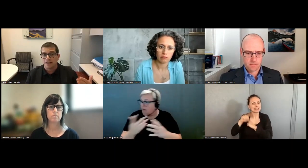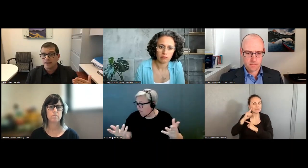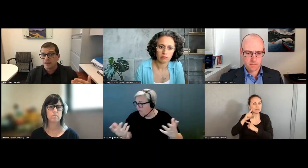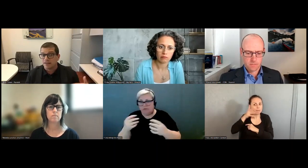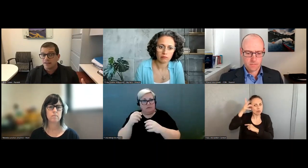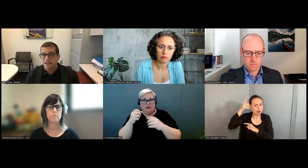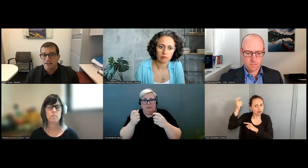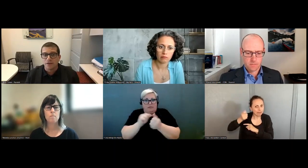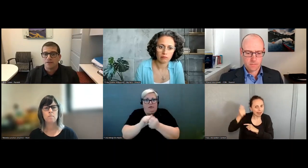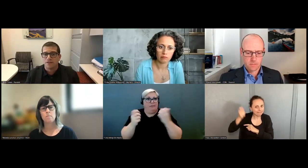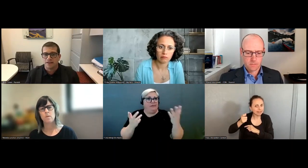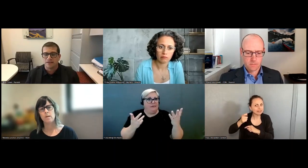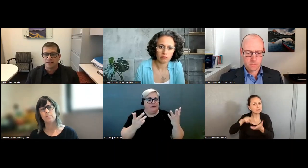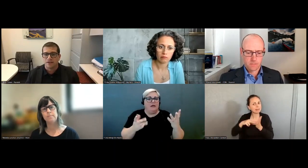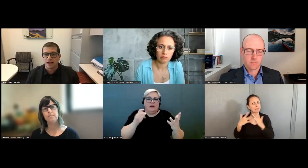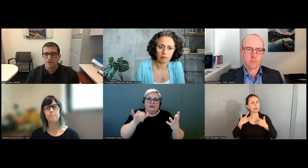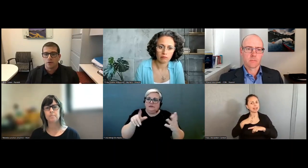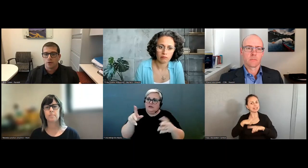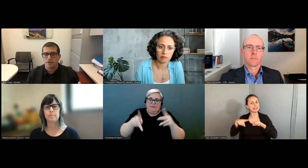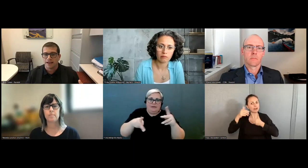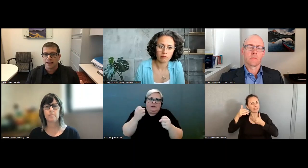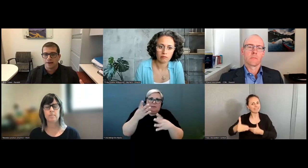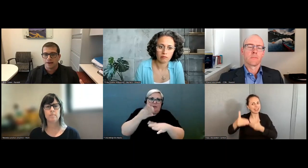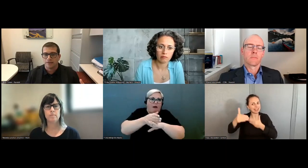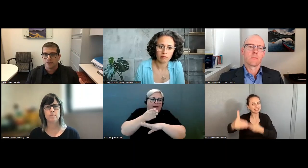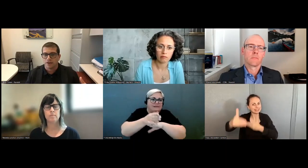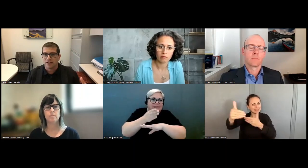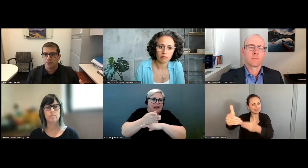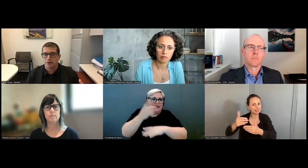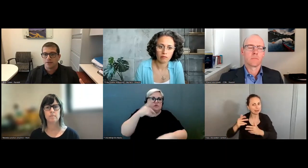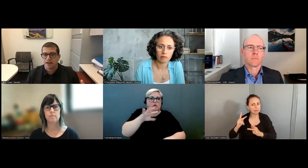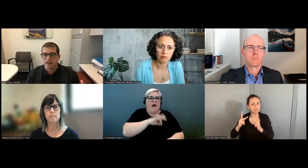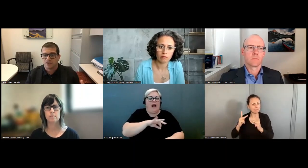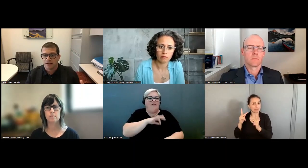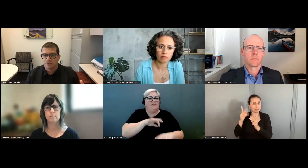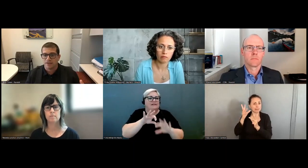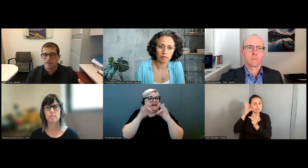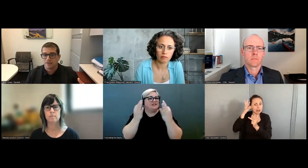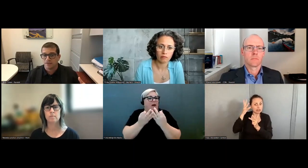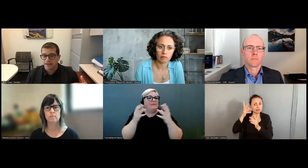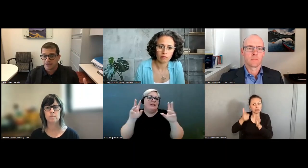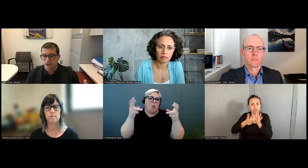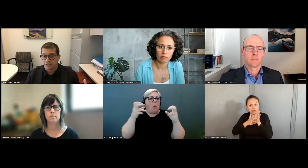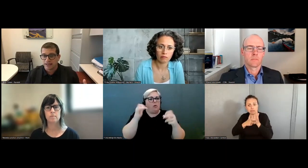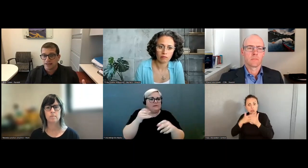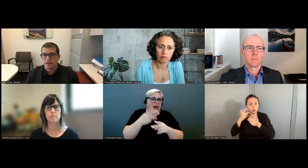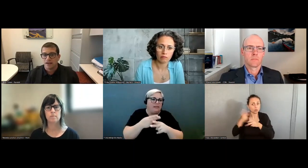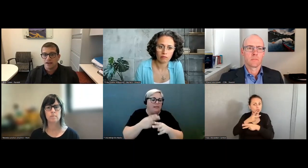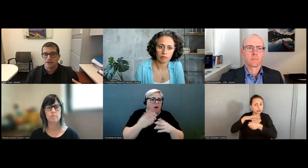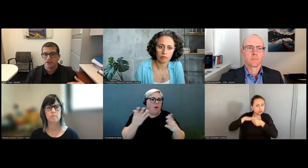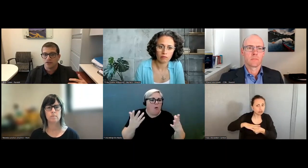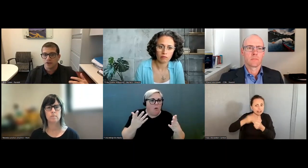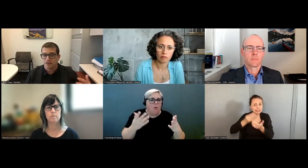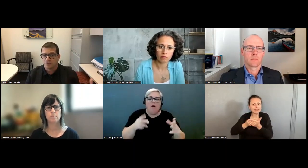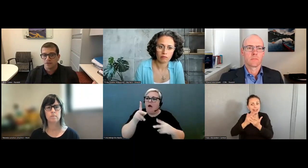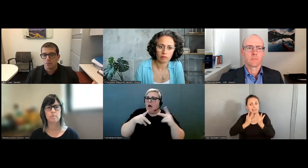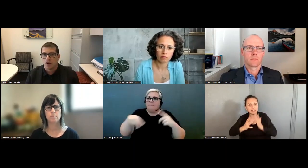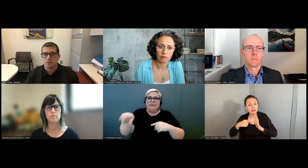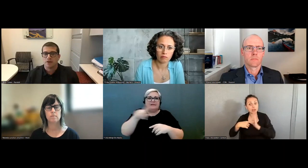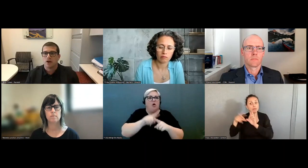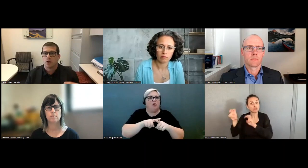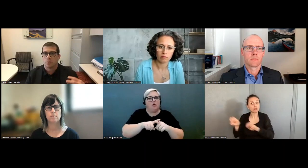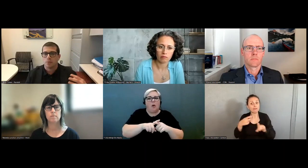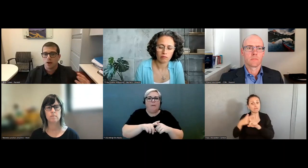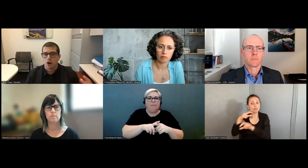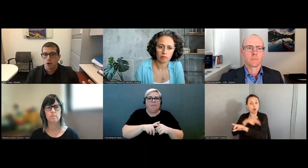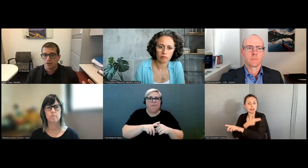Often it is in different phases of the life course that caregivers experience the biggest stresses and financial needs, such as transition from